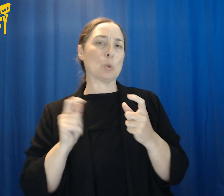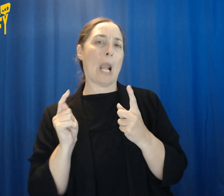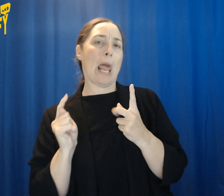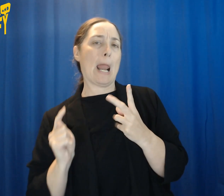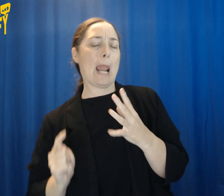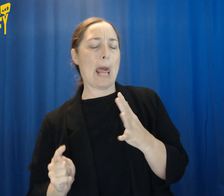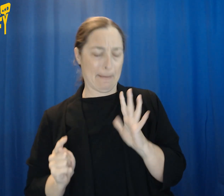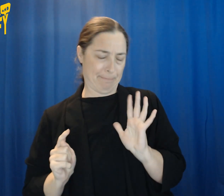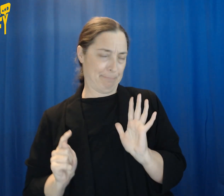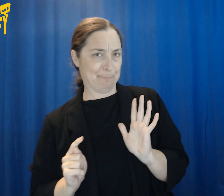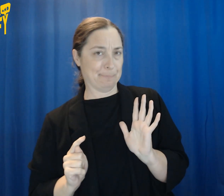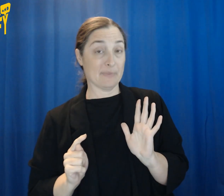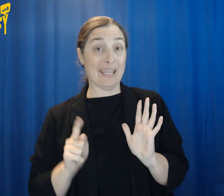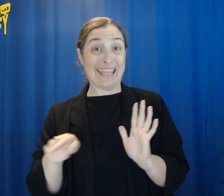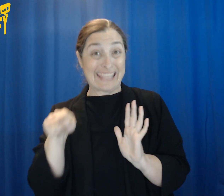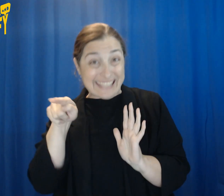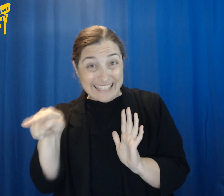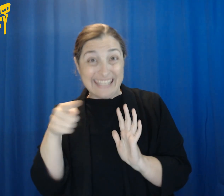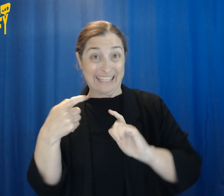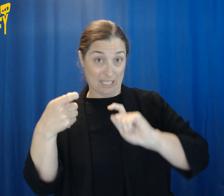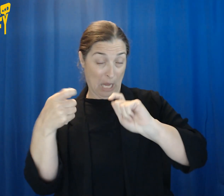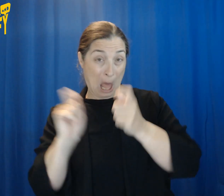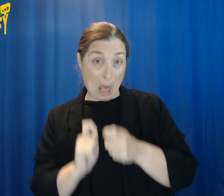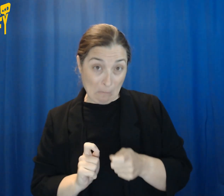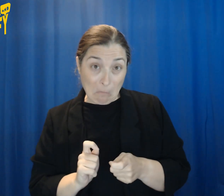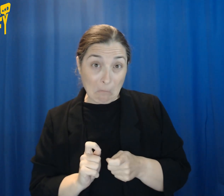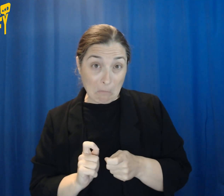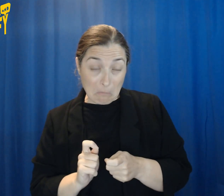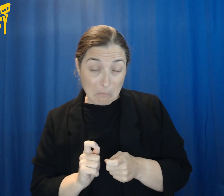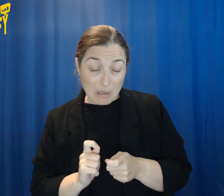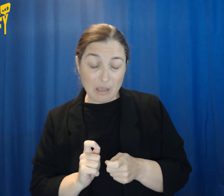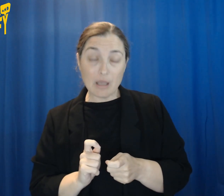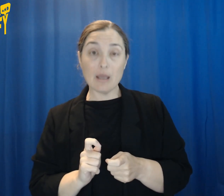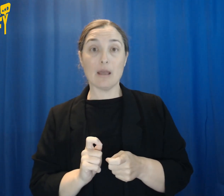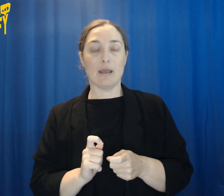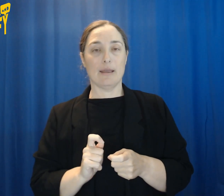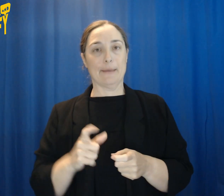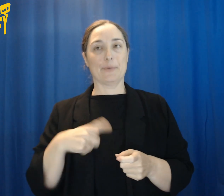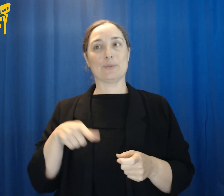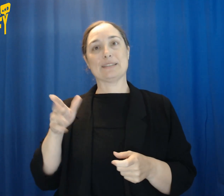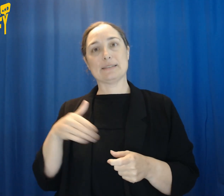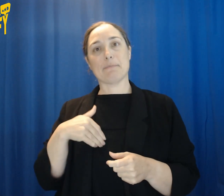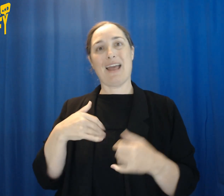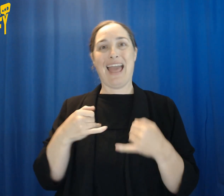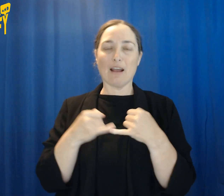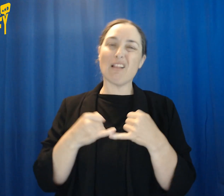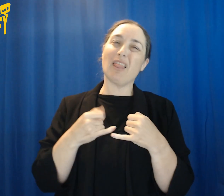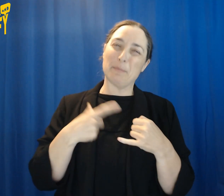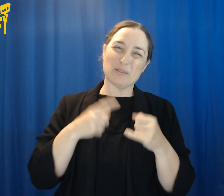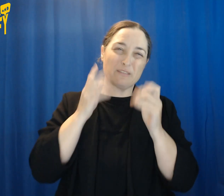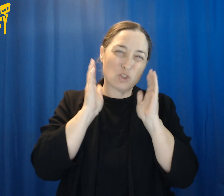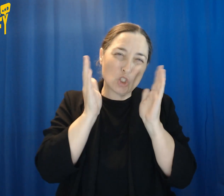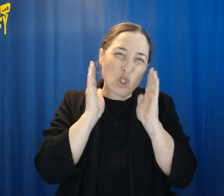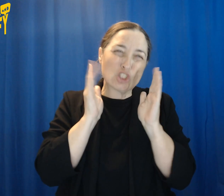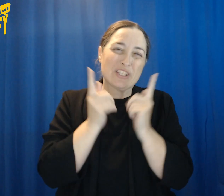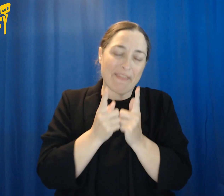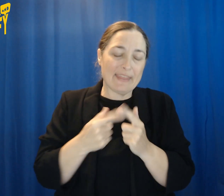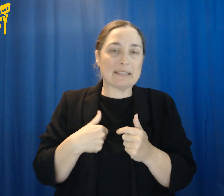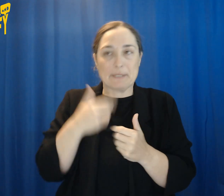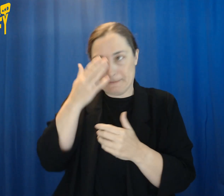this way. He redid my assignment. And because he was my uncle and because of the church and stuff, I was like, oh, well, he must know more than me.